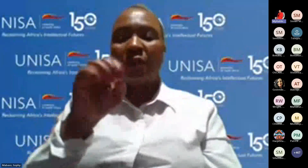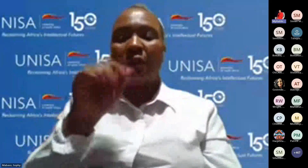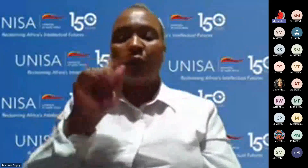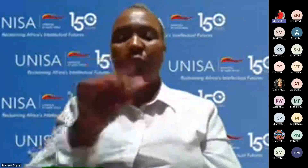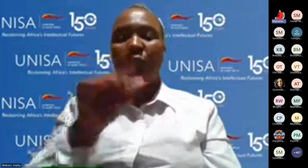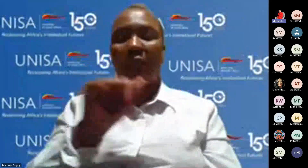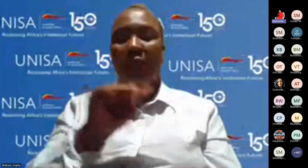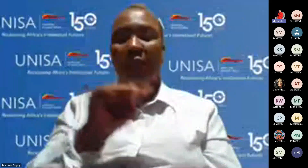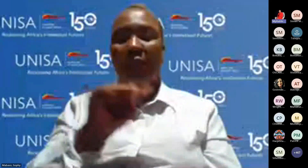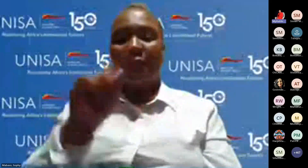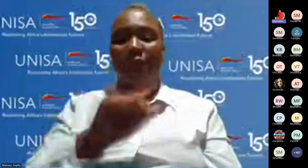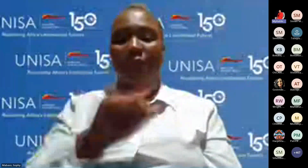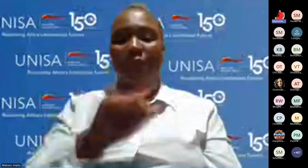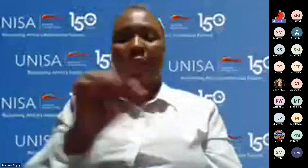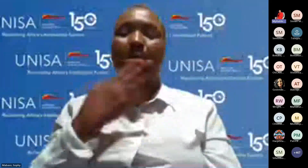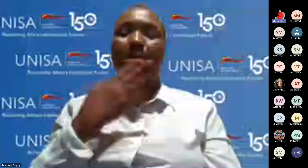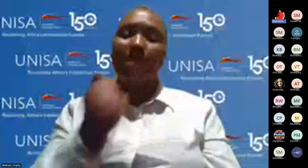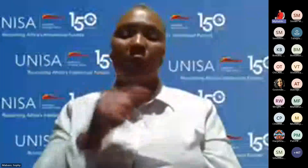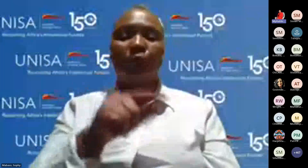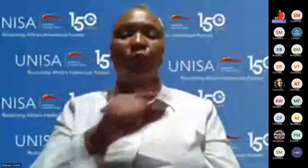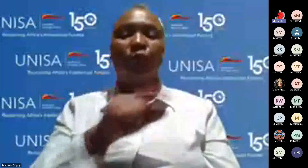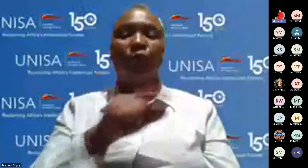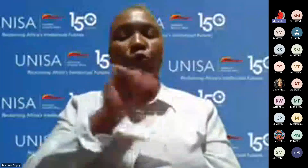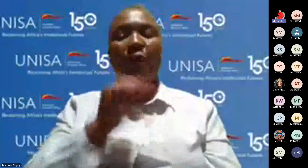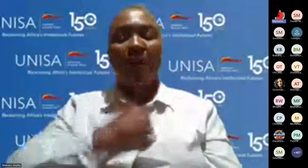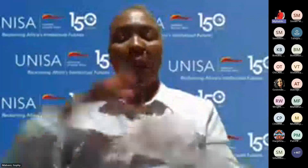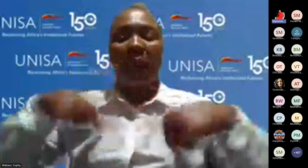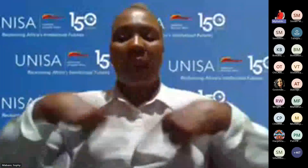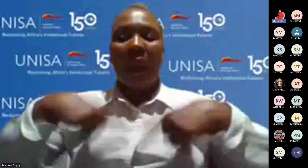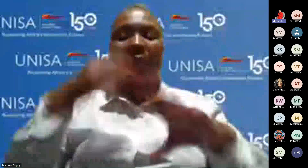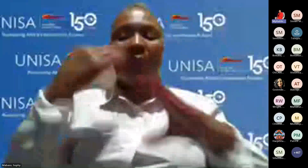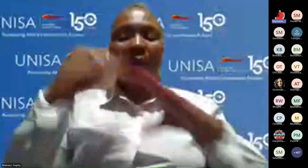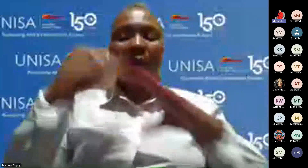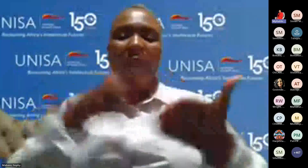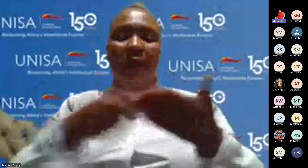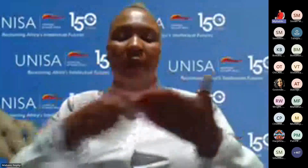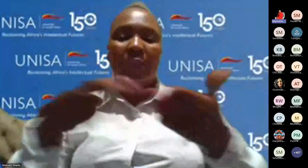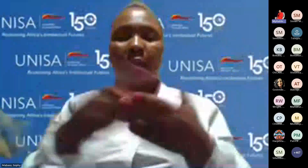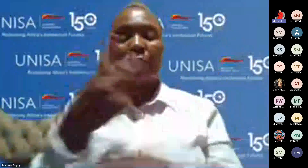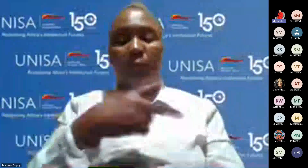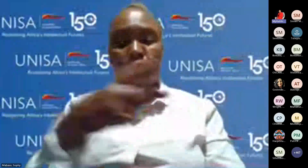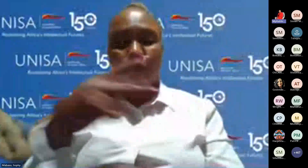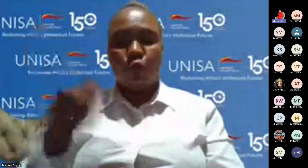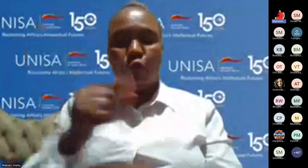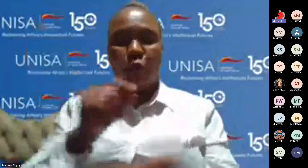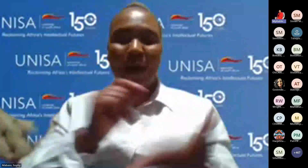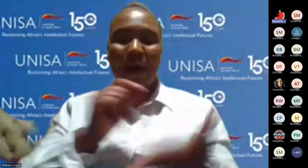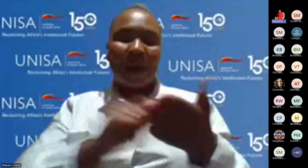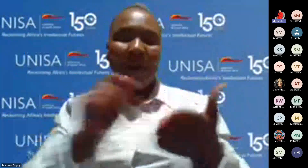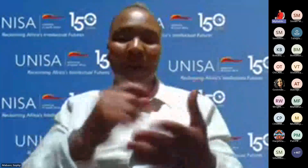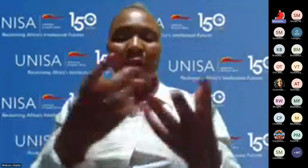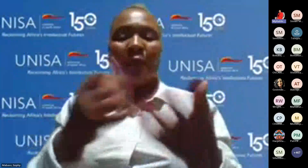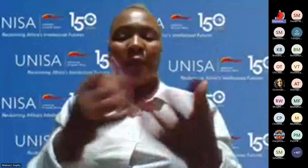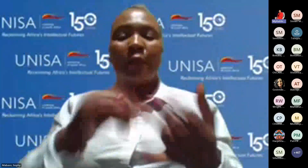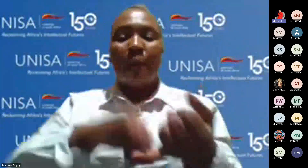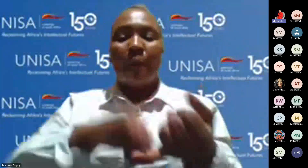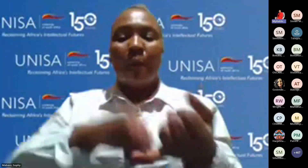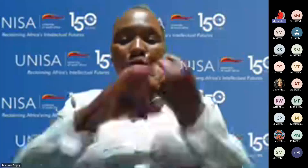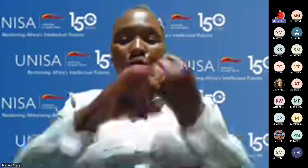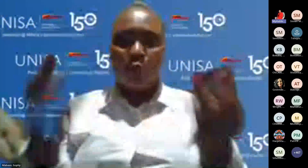CAMSexam@unisa.ac.za. But please make sure you use my live email address. Number 2, write the module code so that